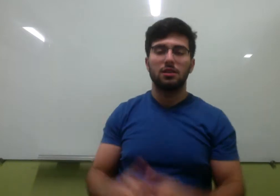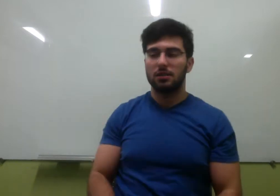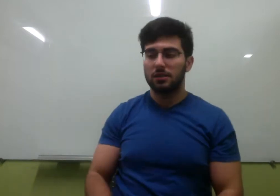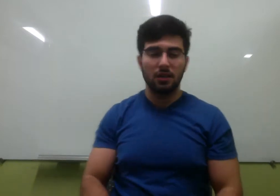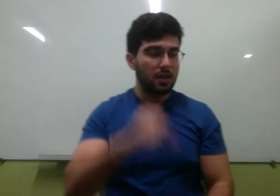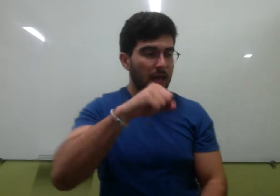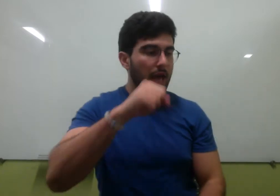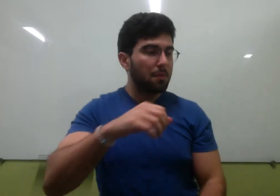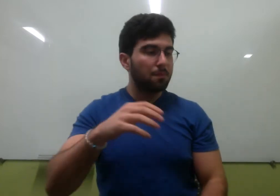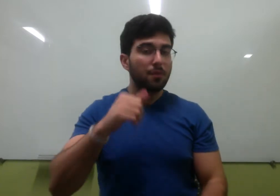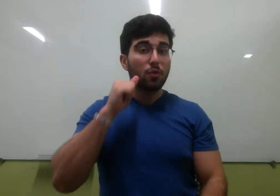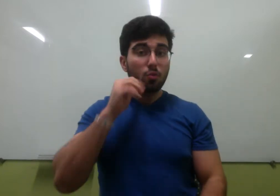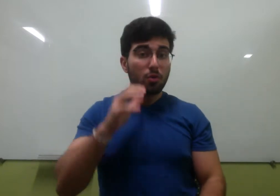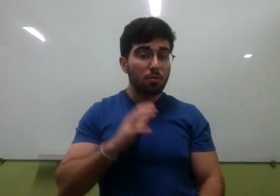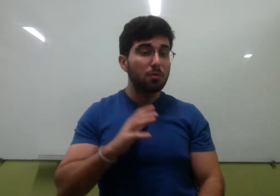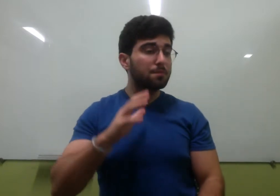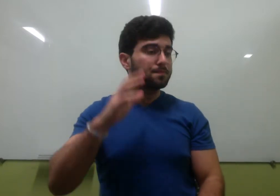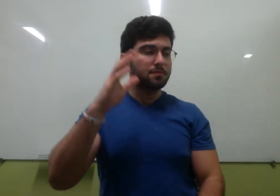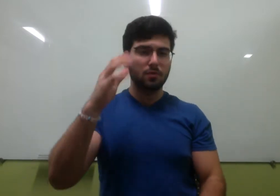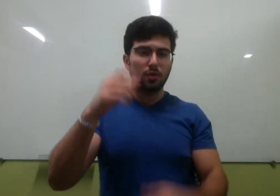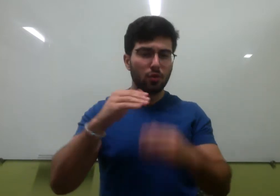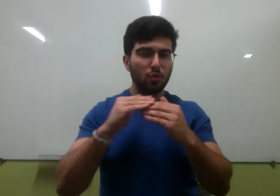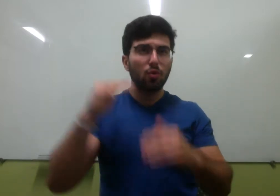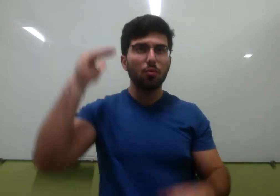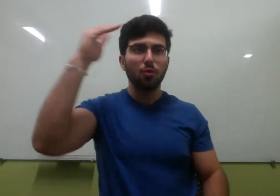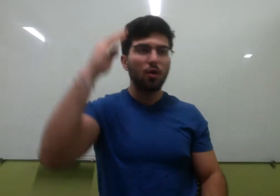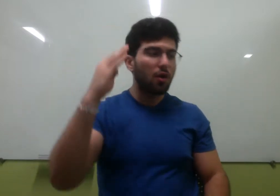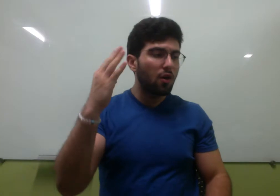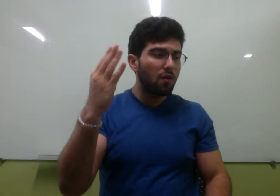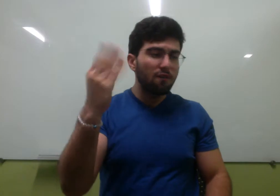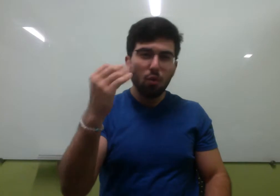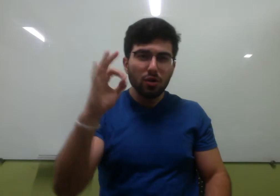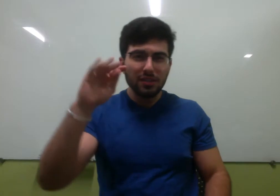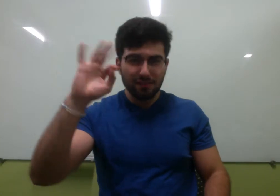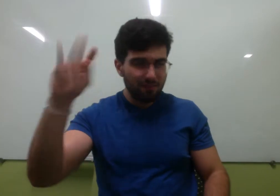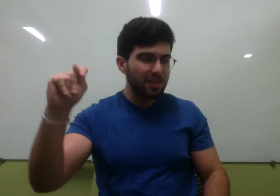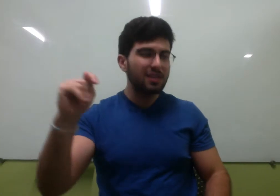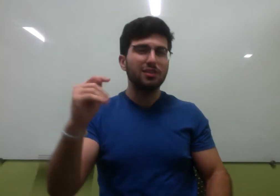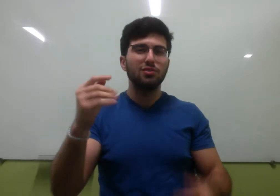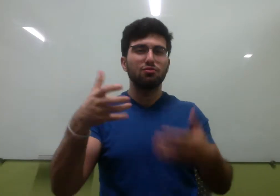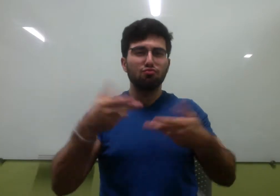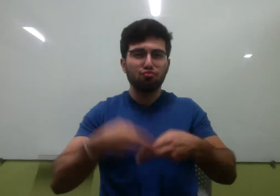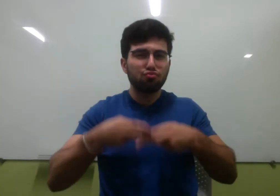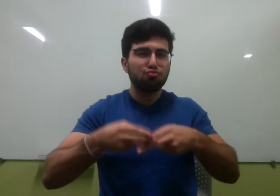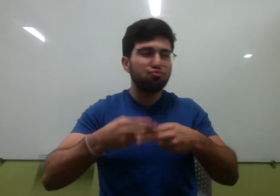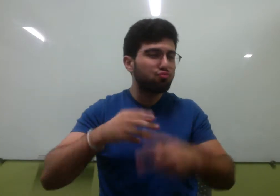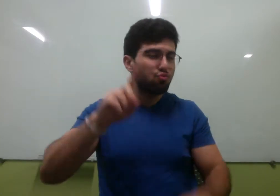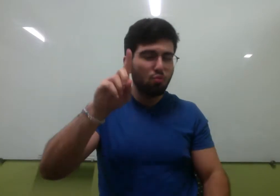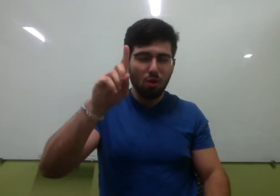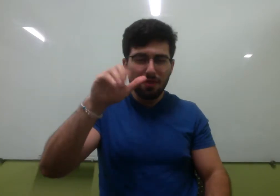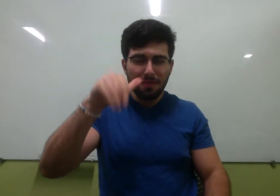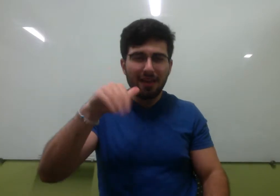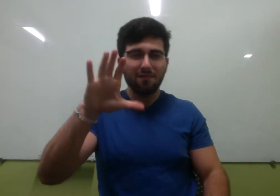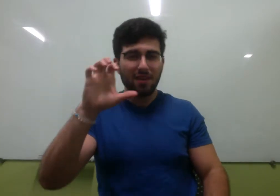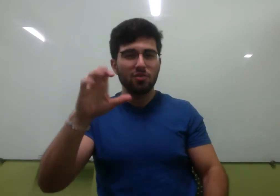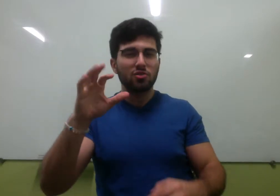males can grow up to 18 feet tall and weigh about 3,000 pounds. Yeah, for males it's like 5.5 meters tall and